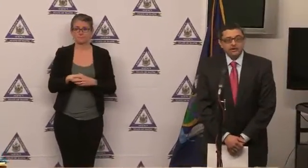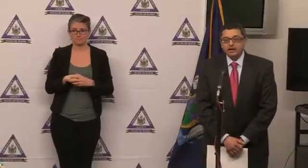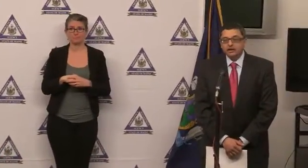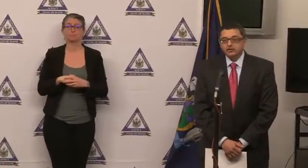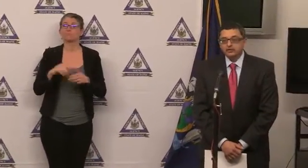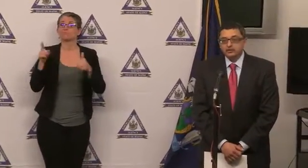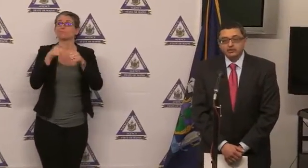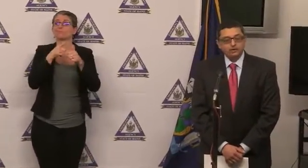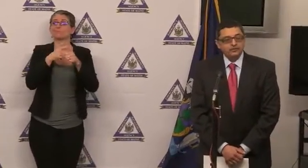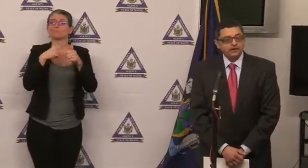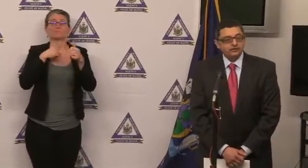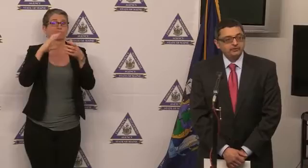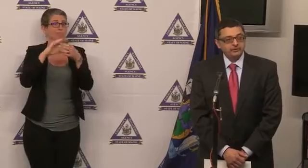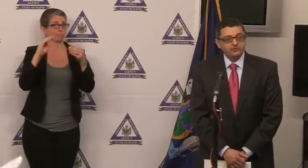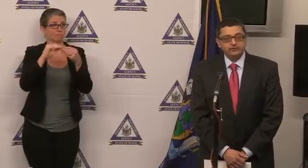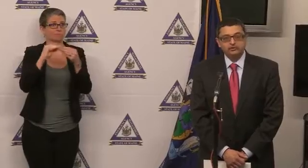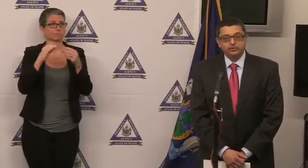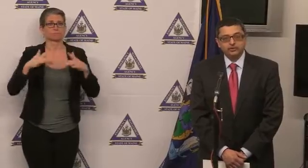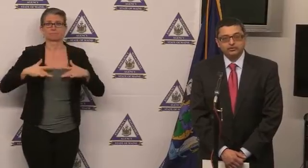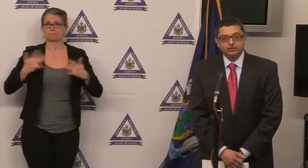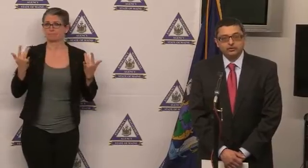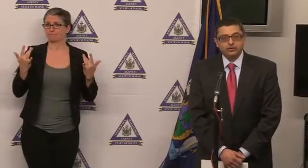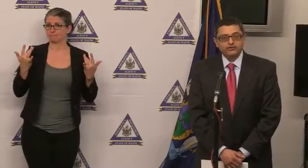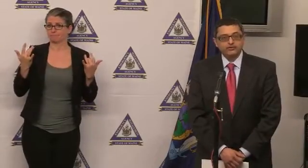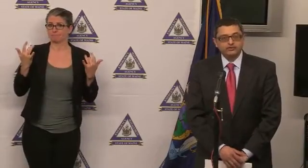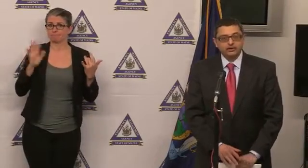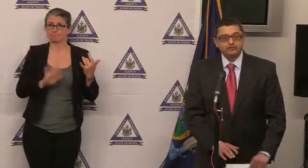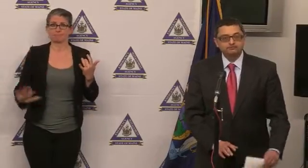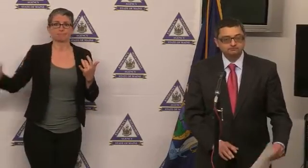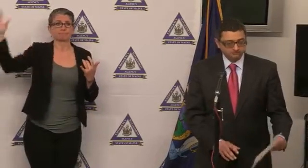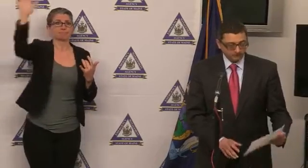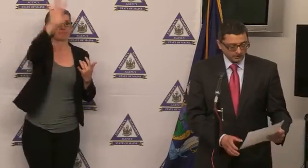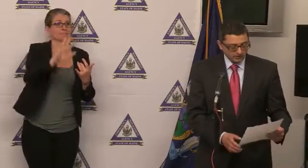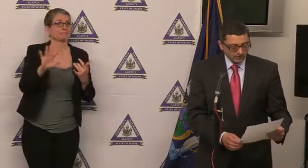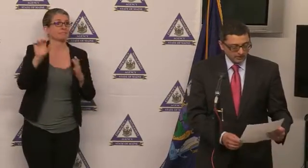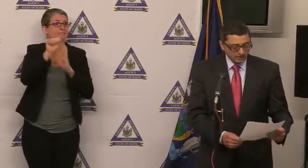update on the COVID-19 situation across the state.